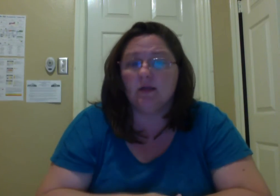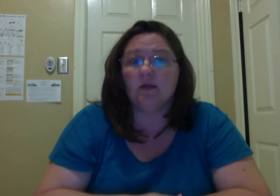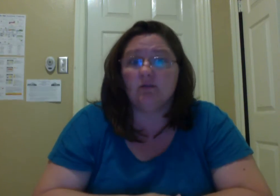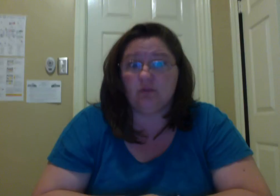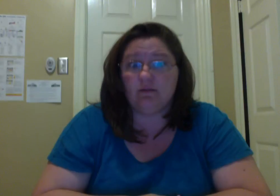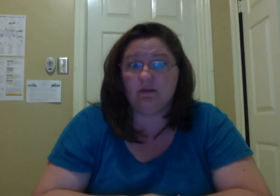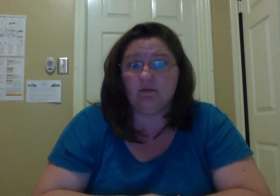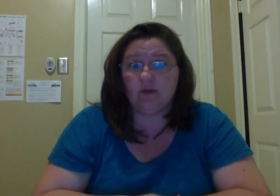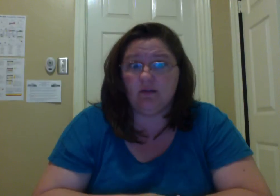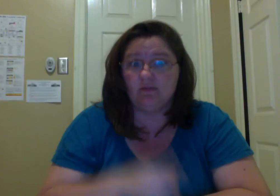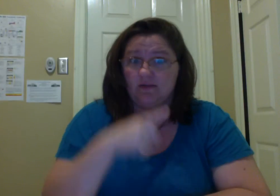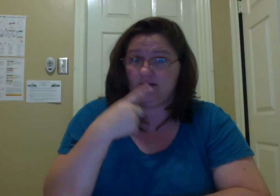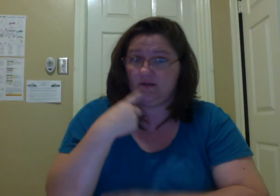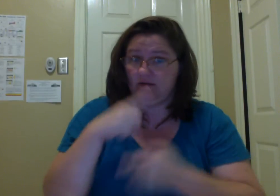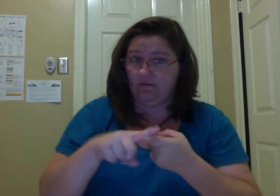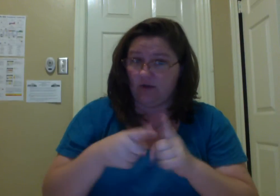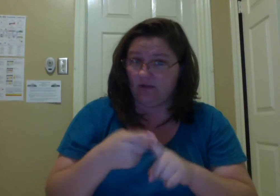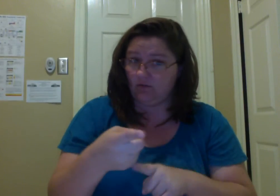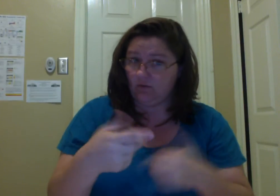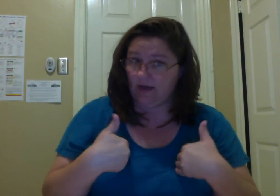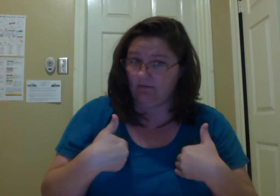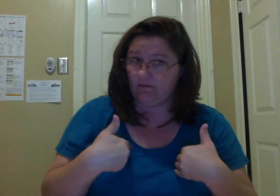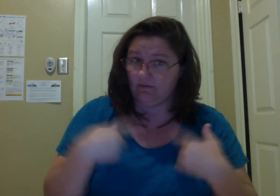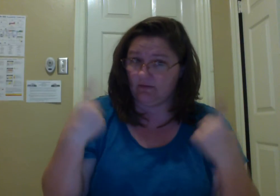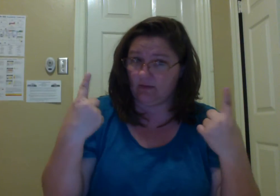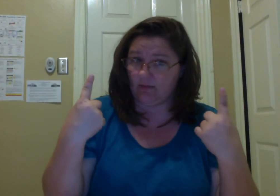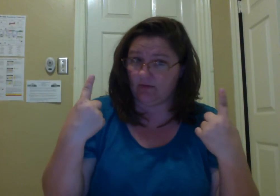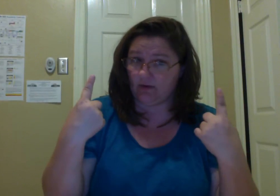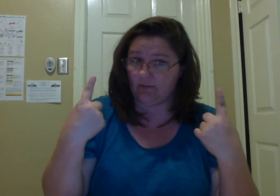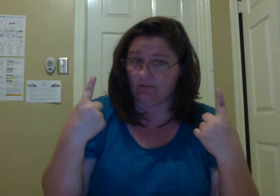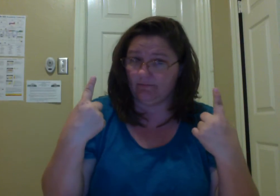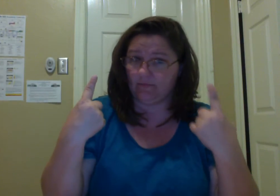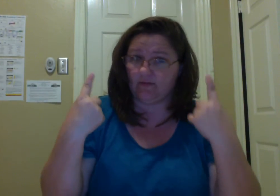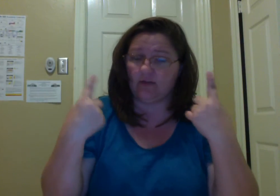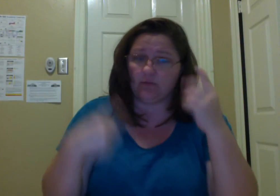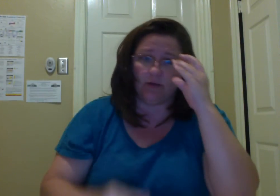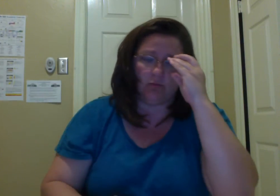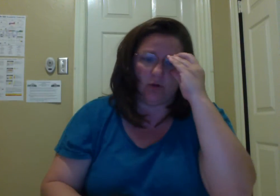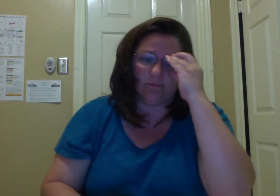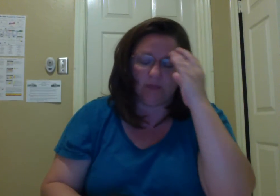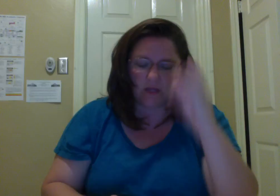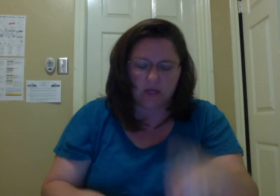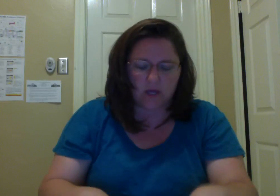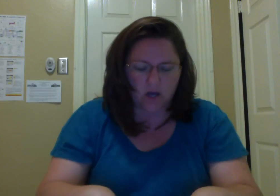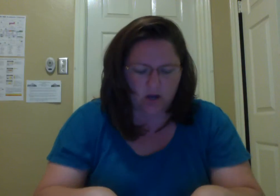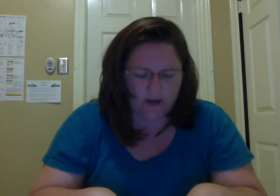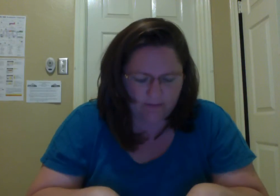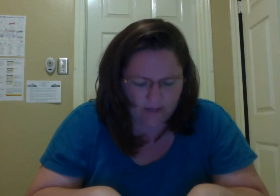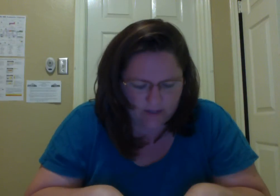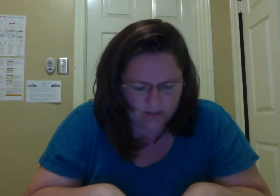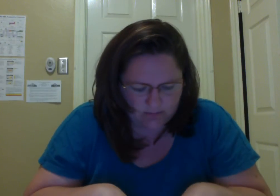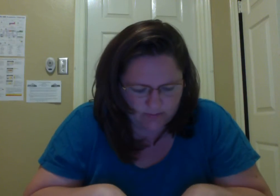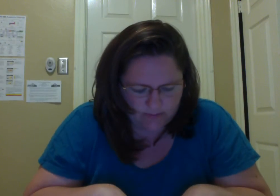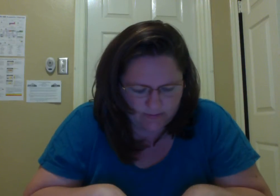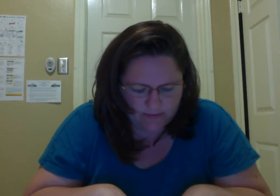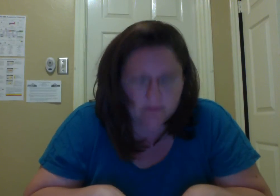Do you have hearing friends? Hearing friends you have? See, my eyebrows are up. It's actually pretty important. All right. Where are